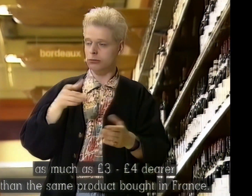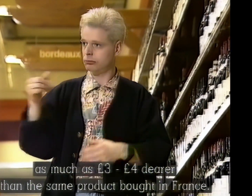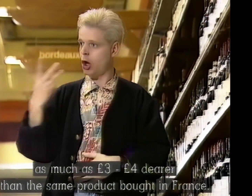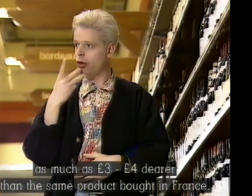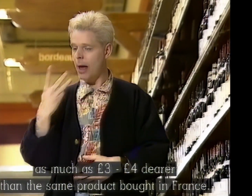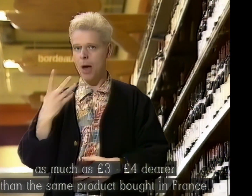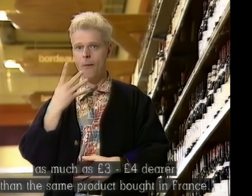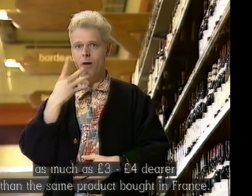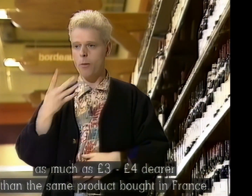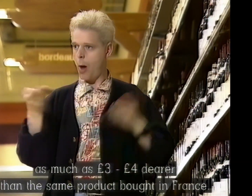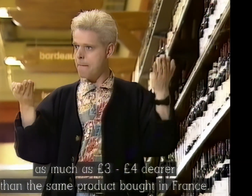in France.